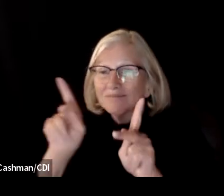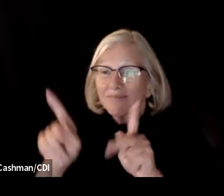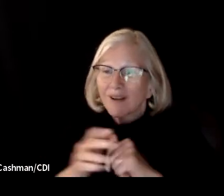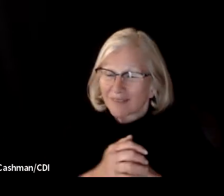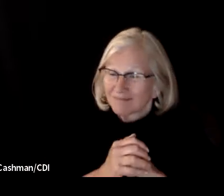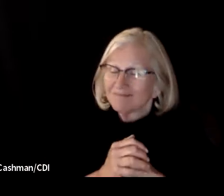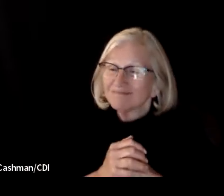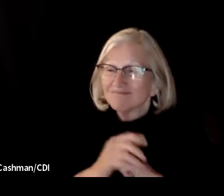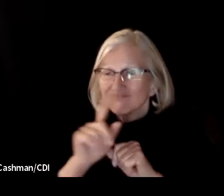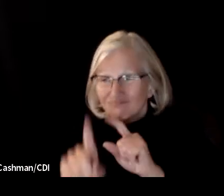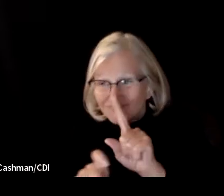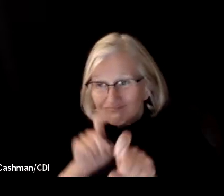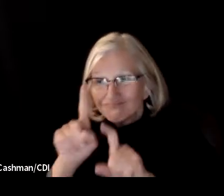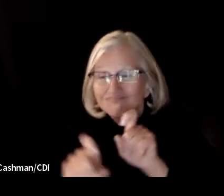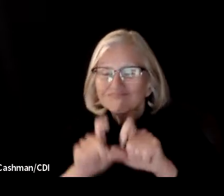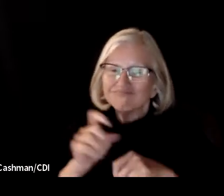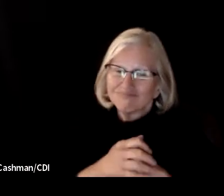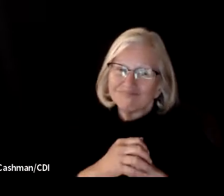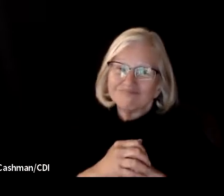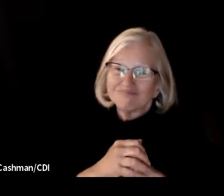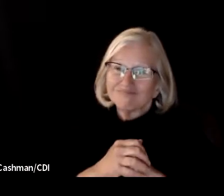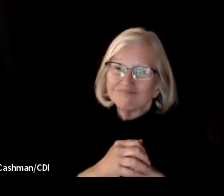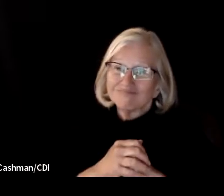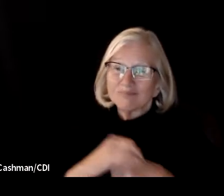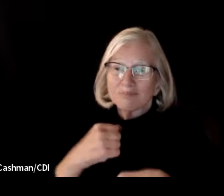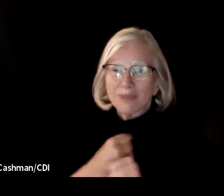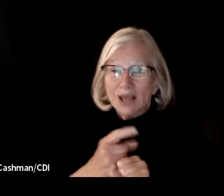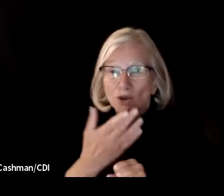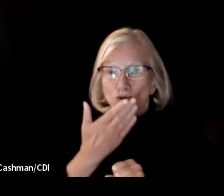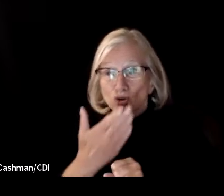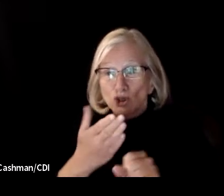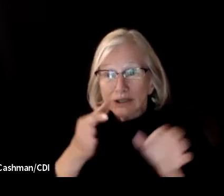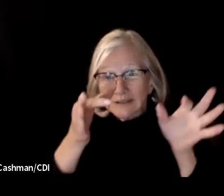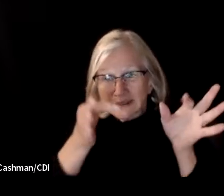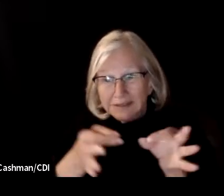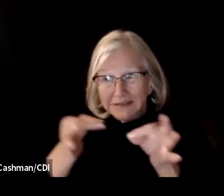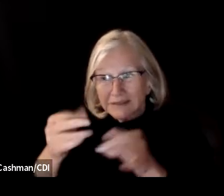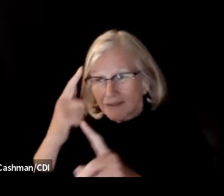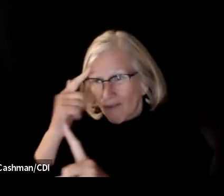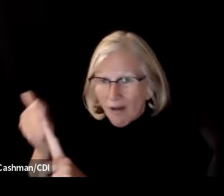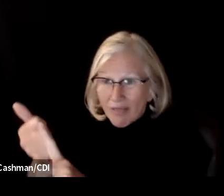and make good decisions for themselves and their loved ones.